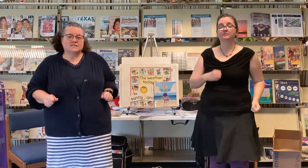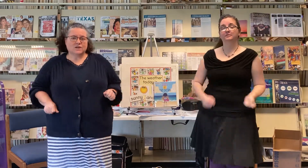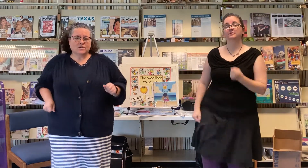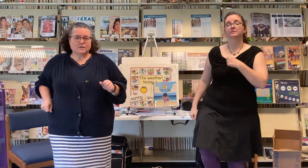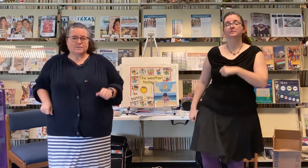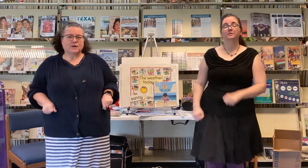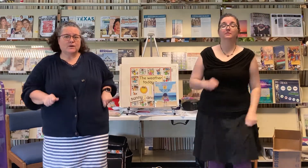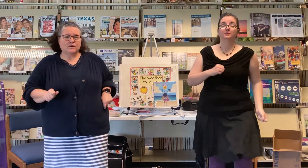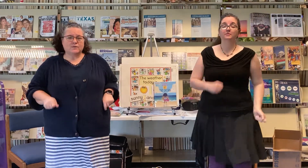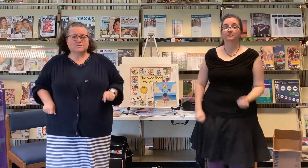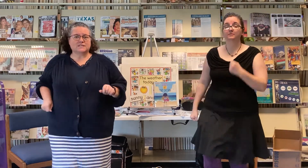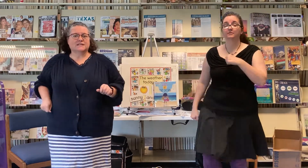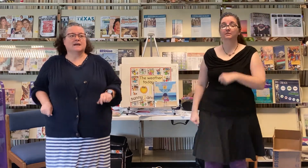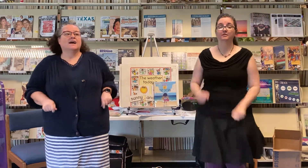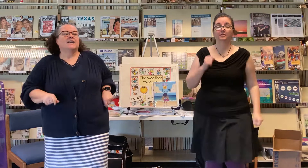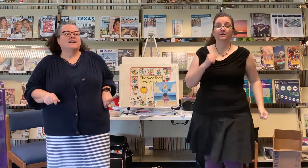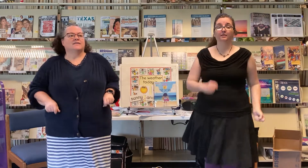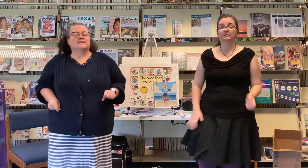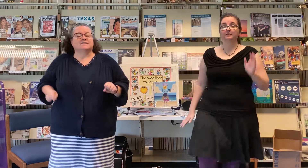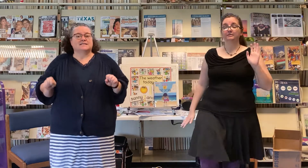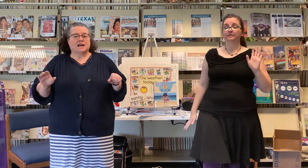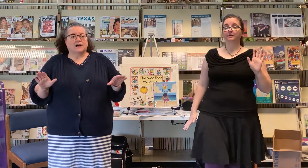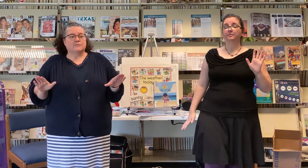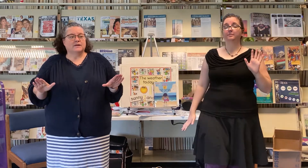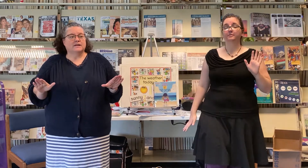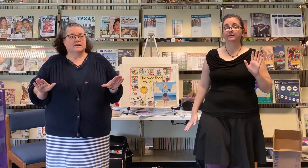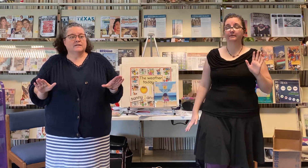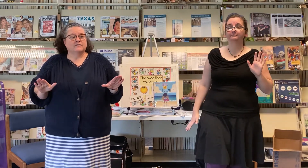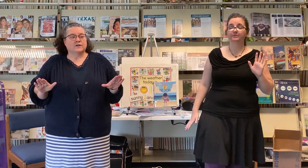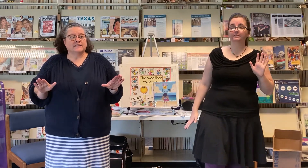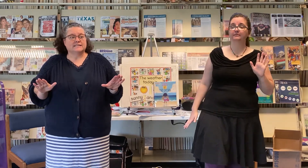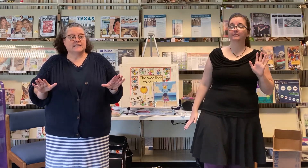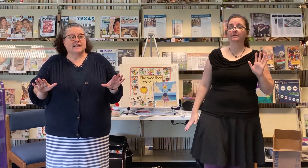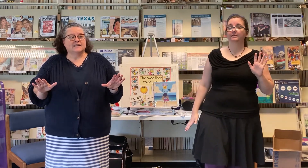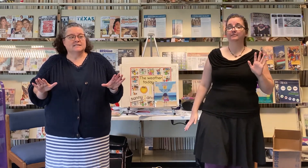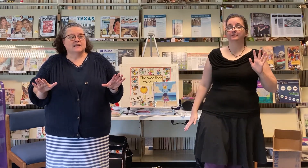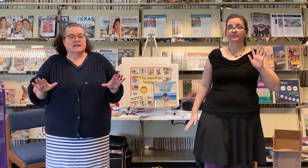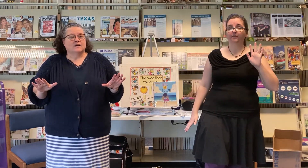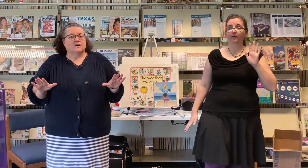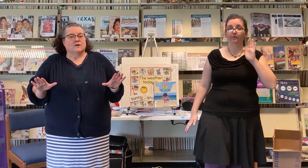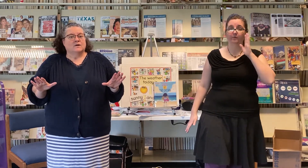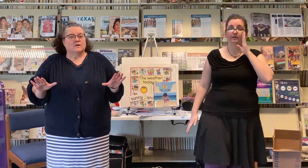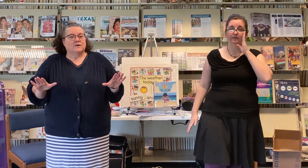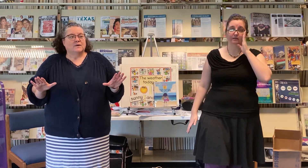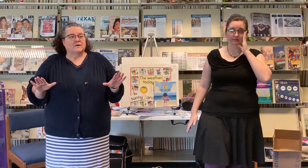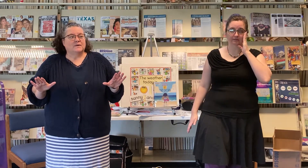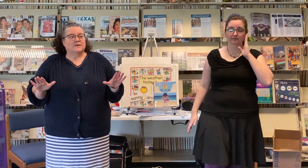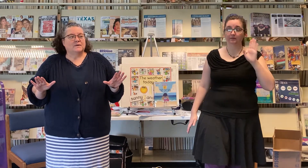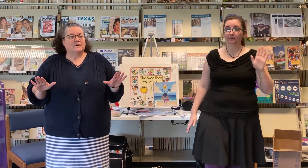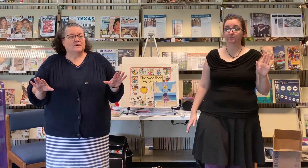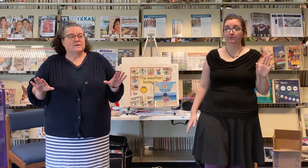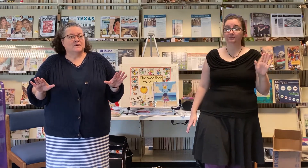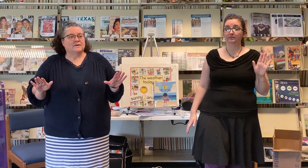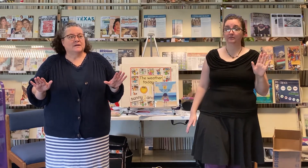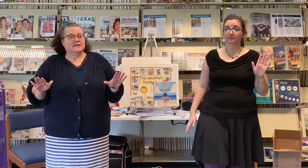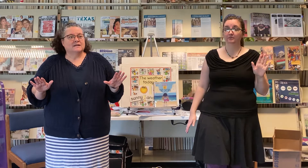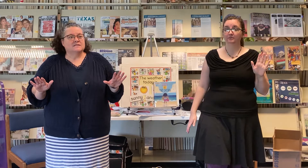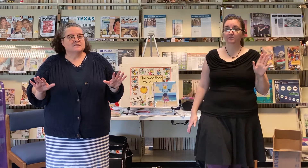whistle blows. Then stop, freeze, and stay that way till the music